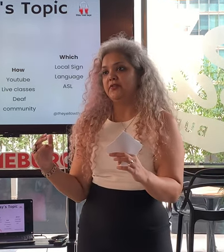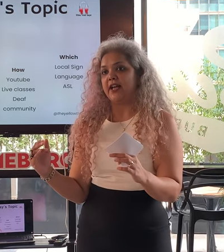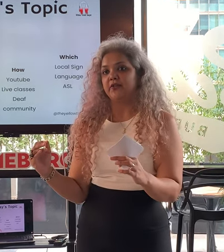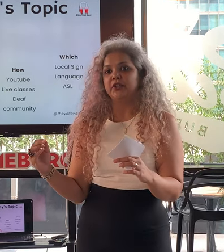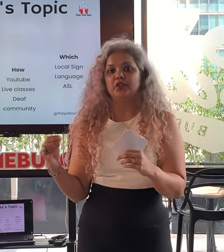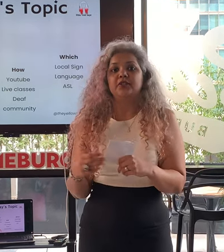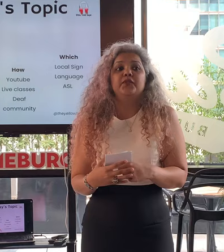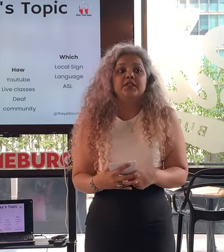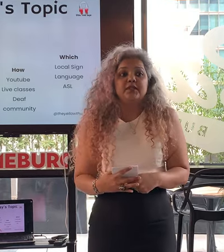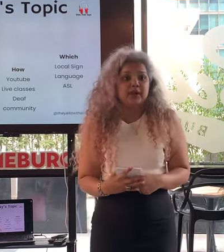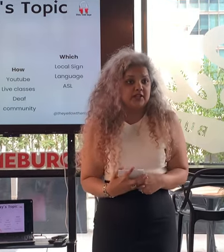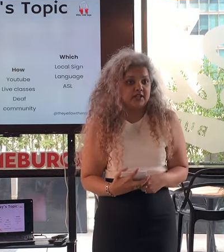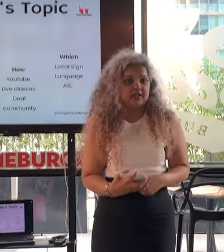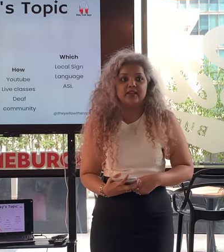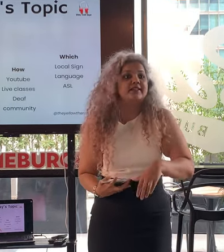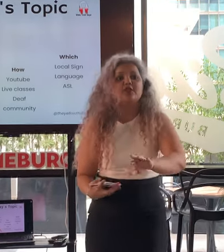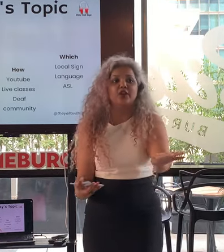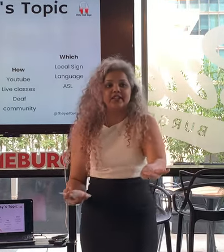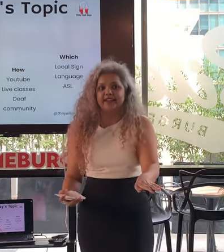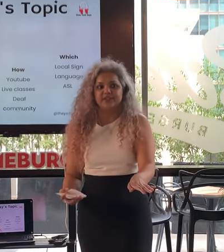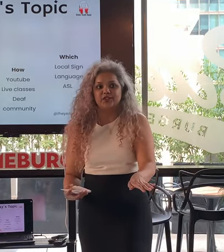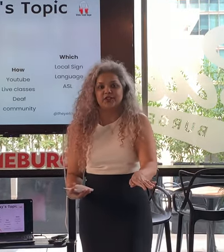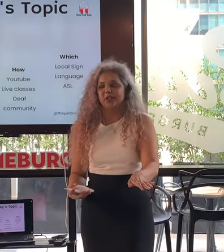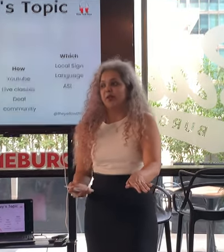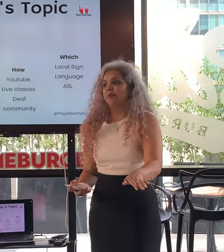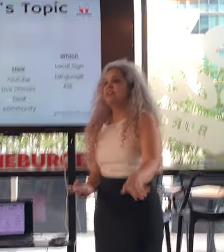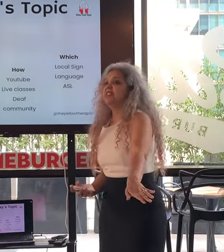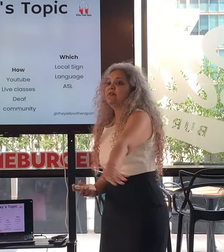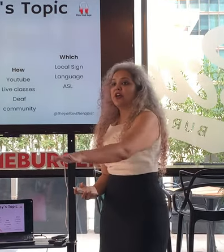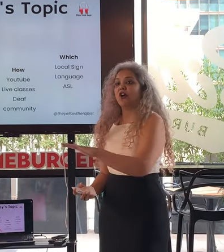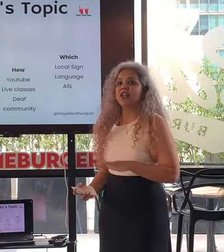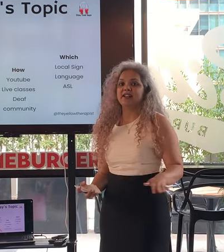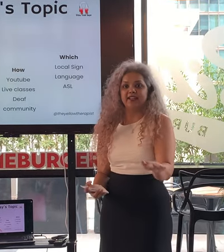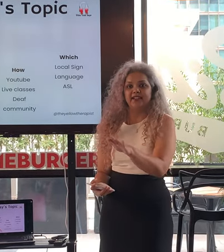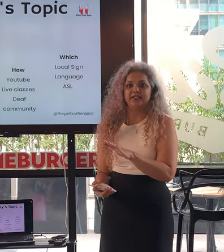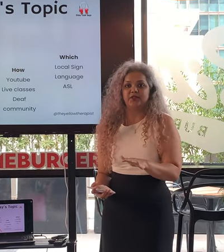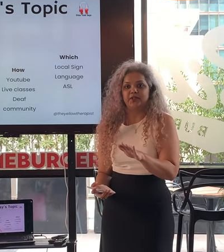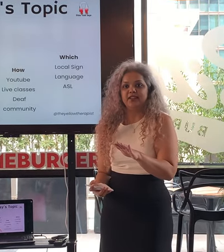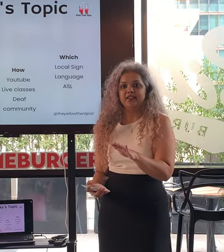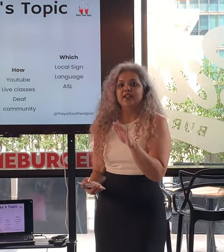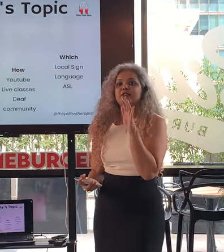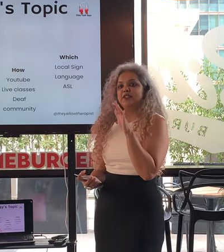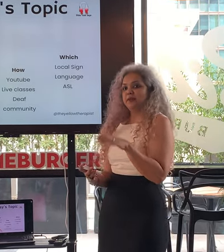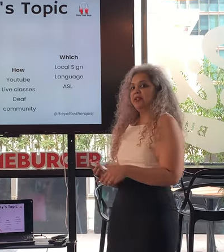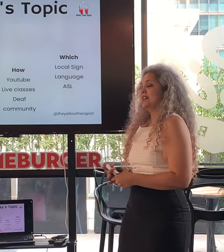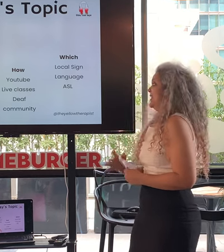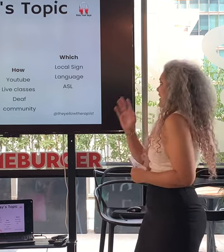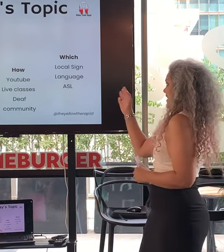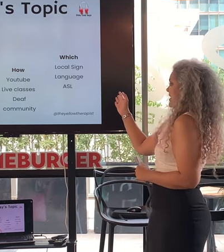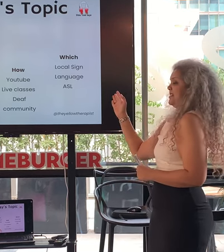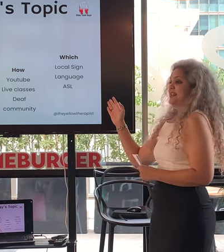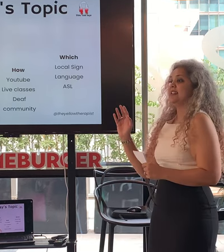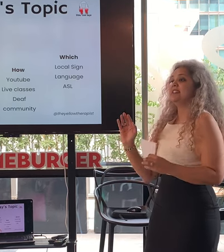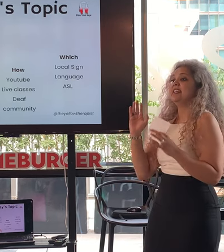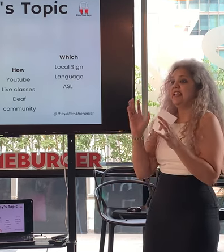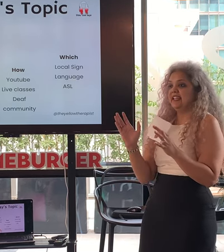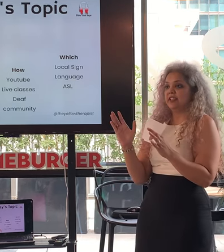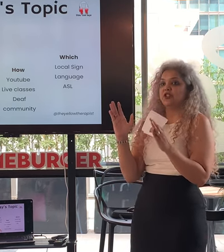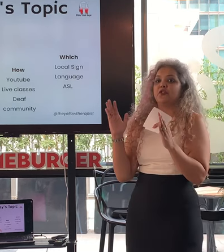language or the first mother tongue is not English. But still we all are connected today. So similarly, ASL is the English of